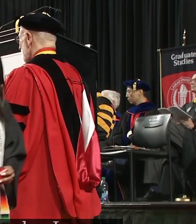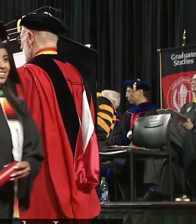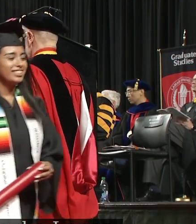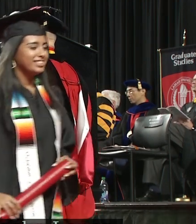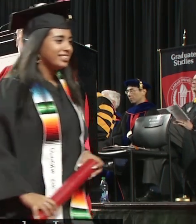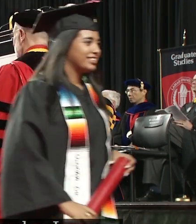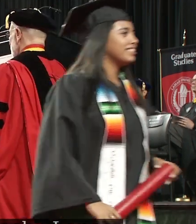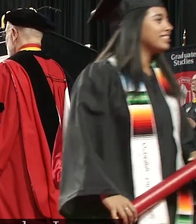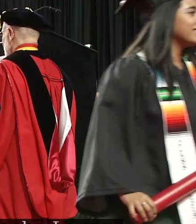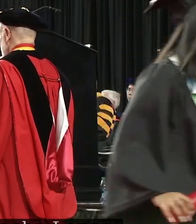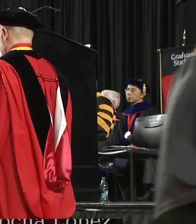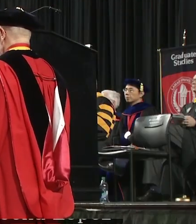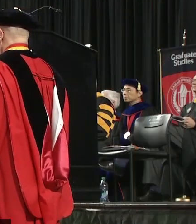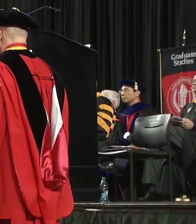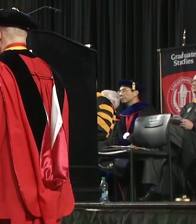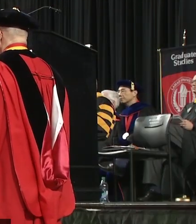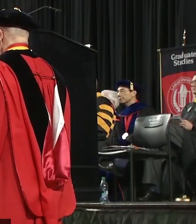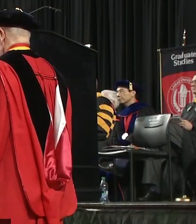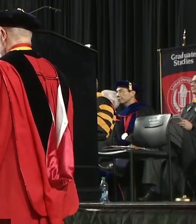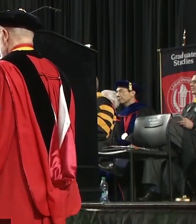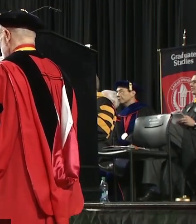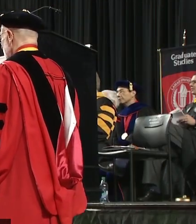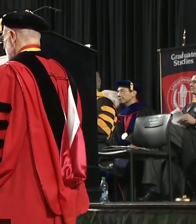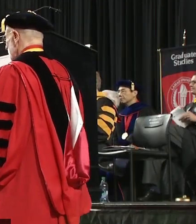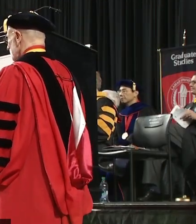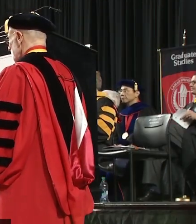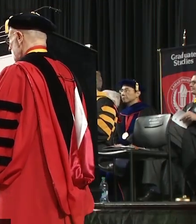Ebony LaCree Silas.